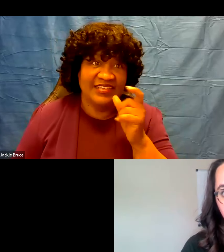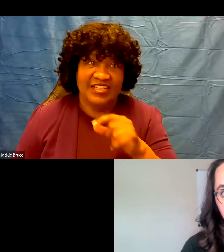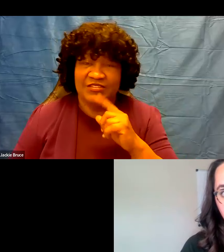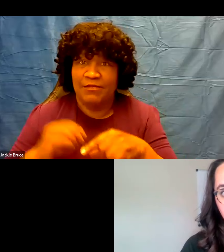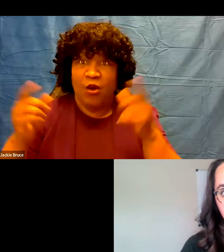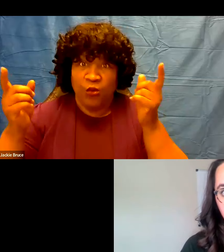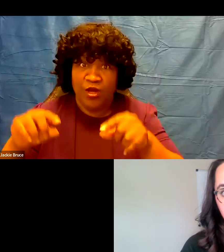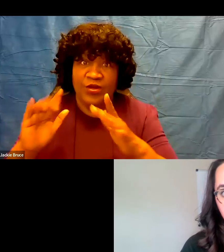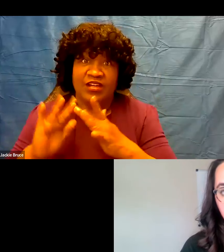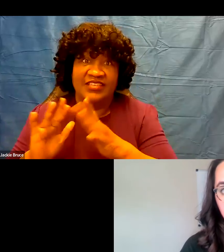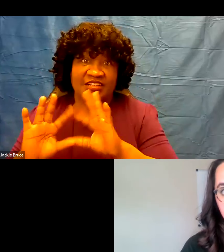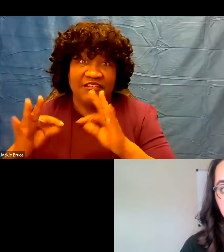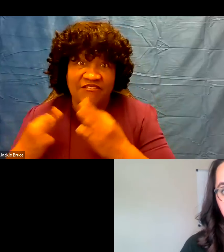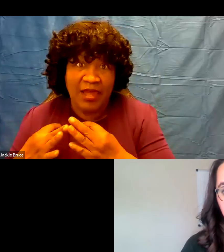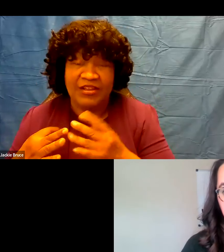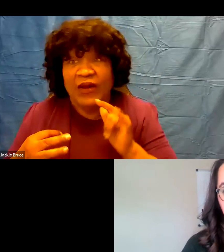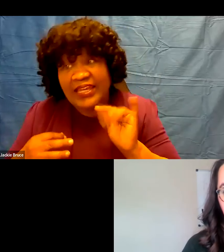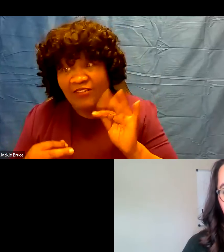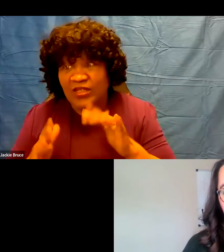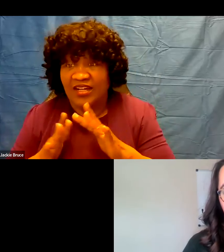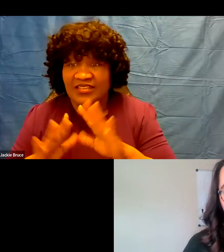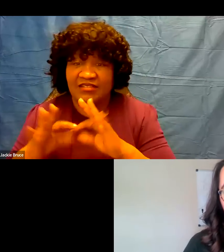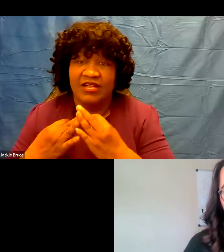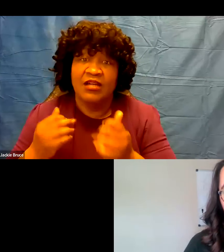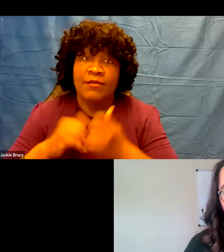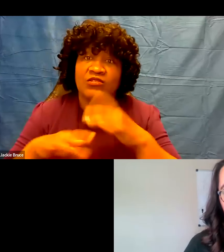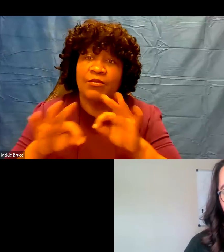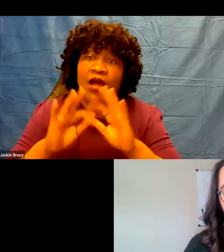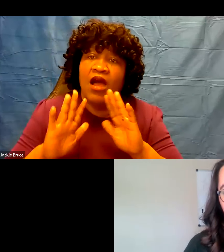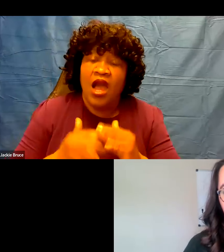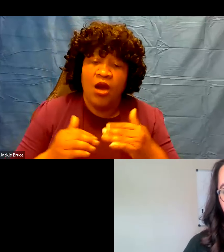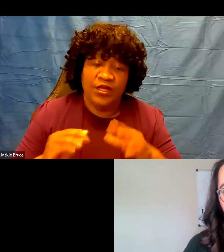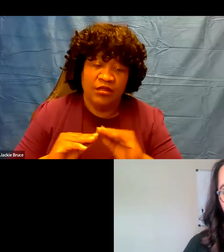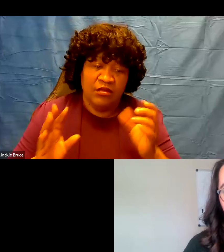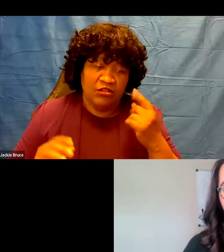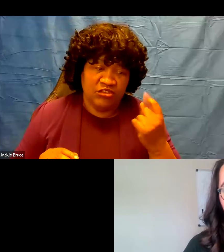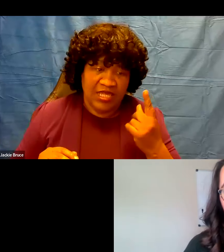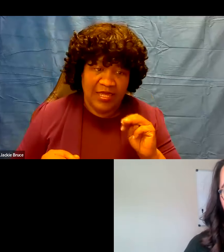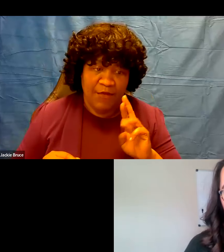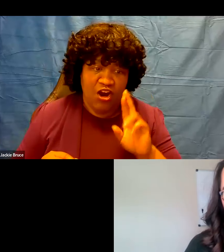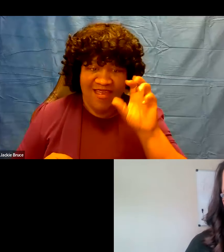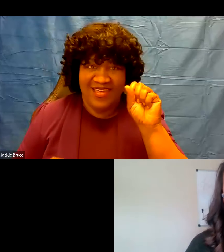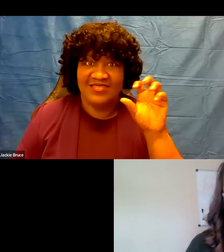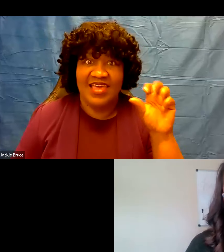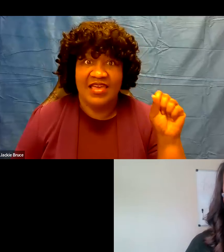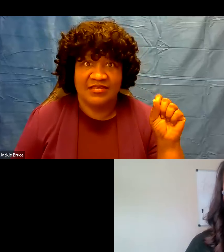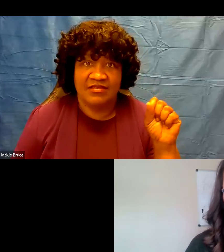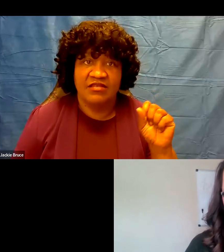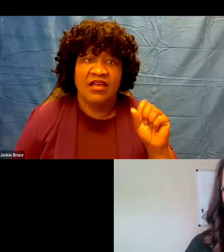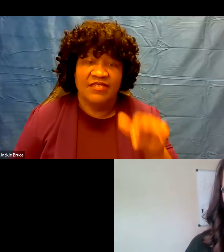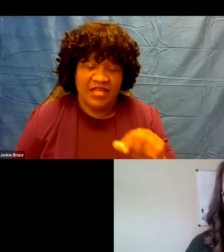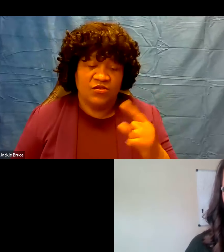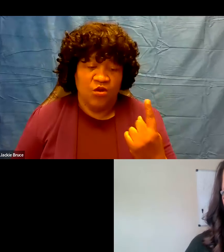we contact their family or if we contact their family, but rather how we understand that the MRSS model is